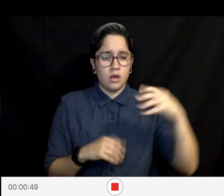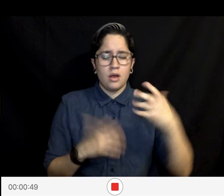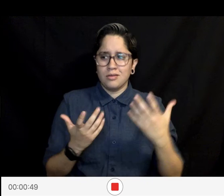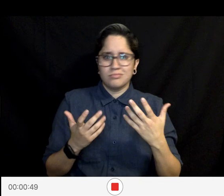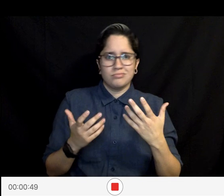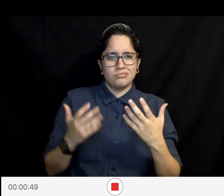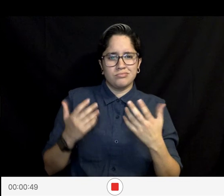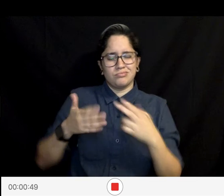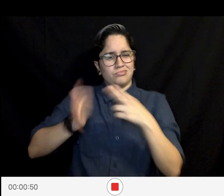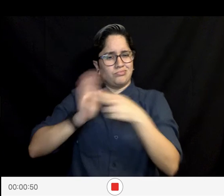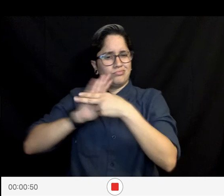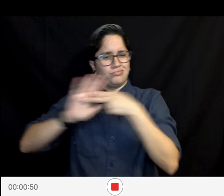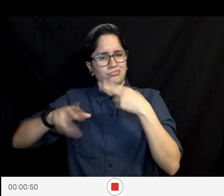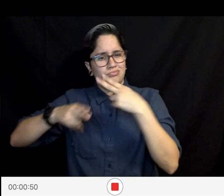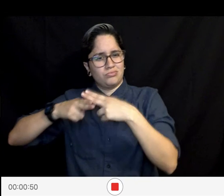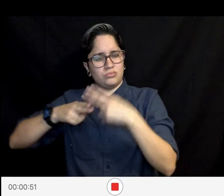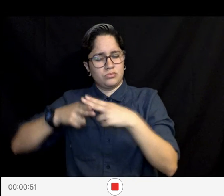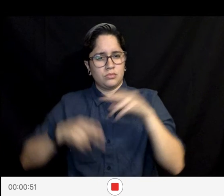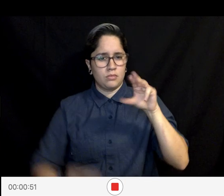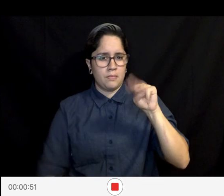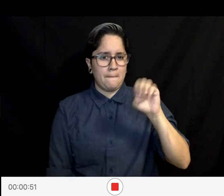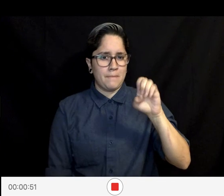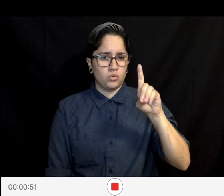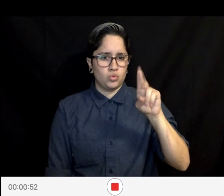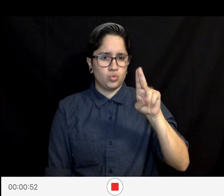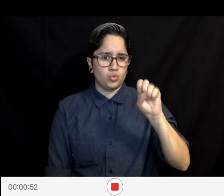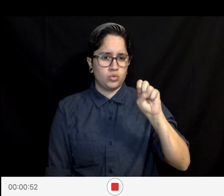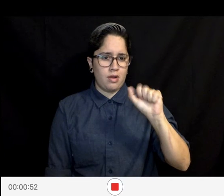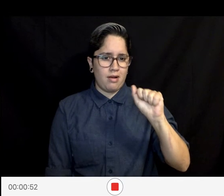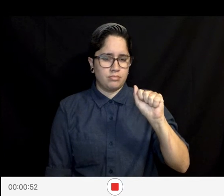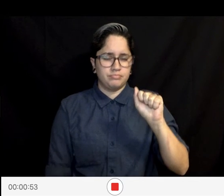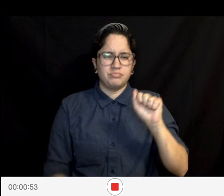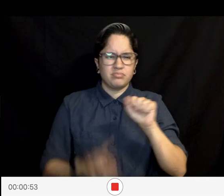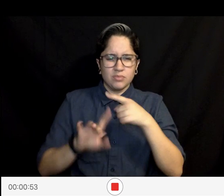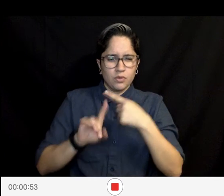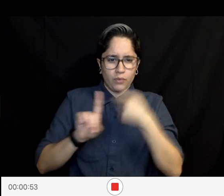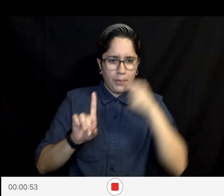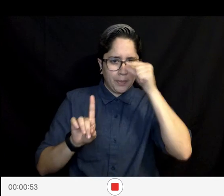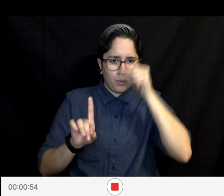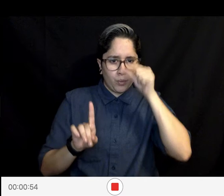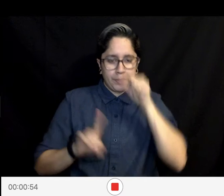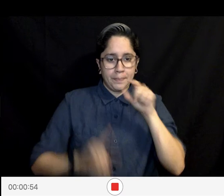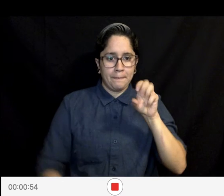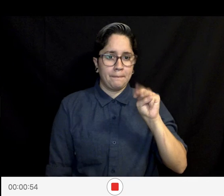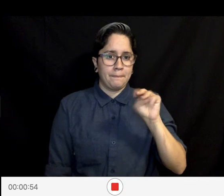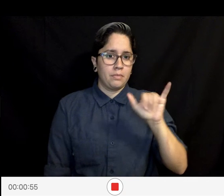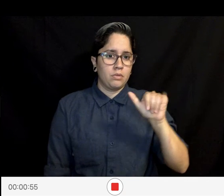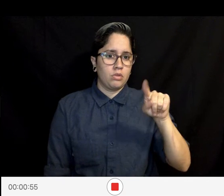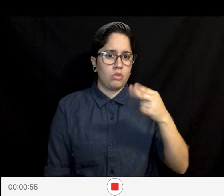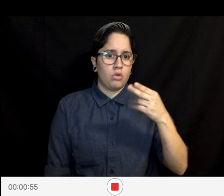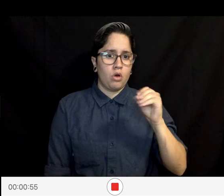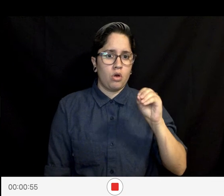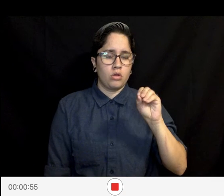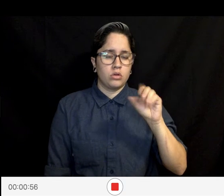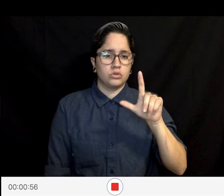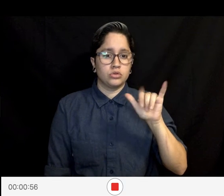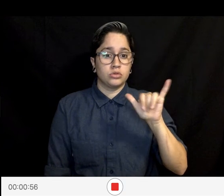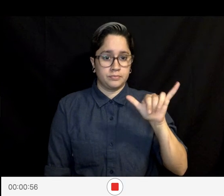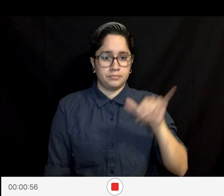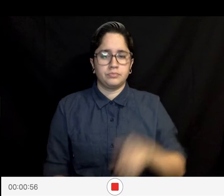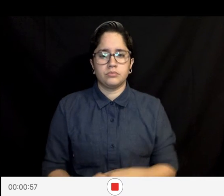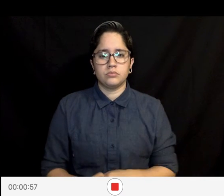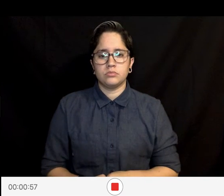the Greek mythological character. All species of jellyfish live in saltwater oceans and are